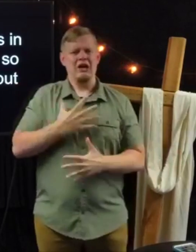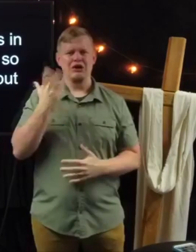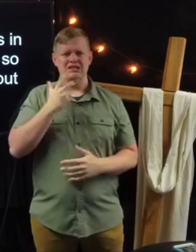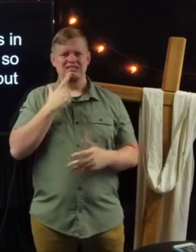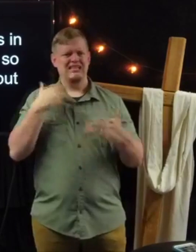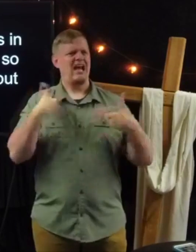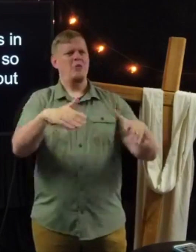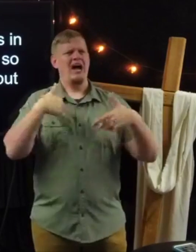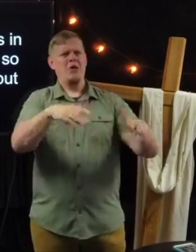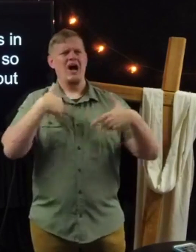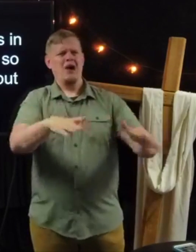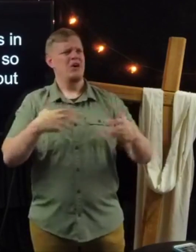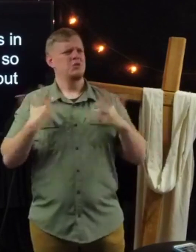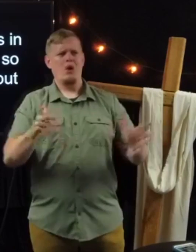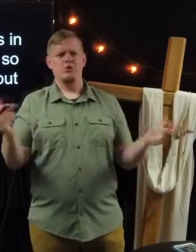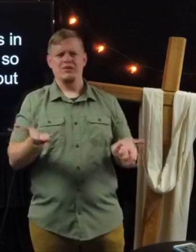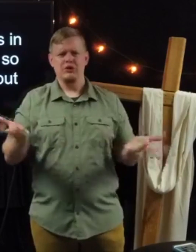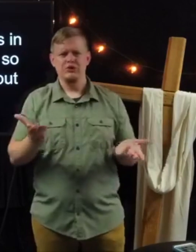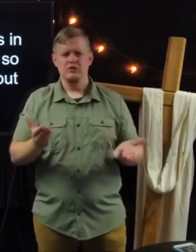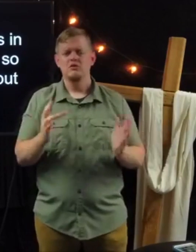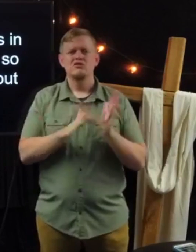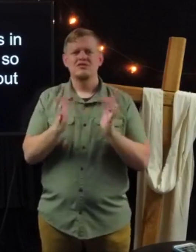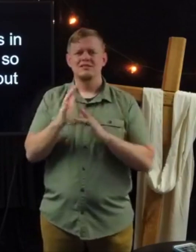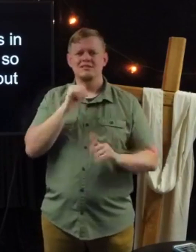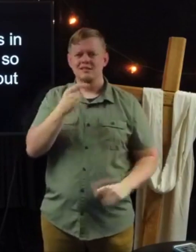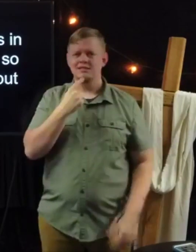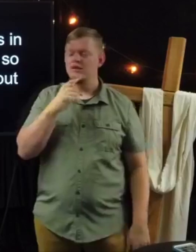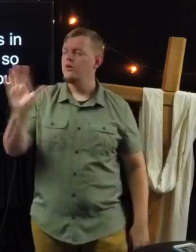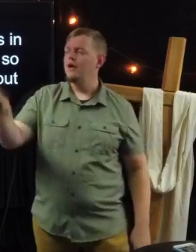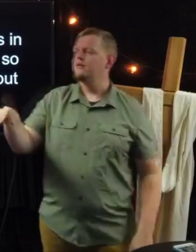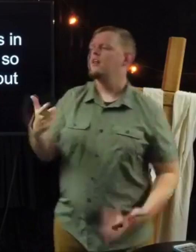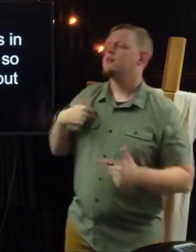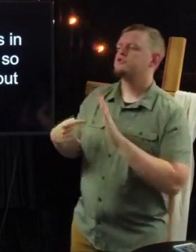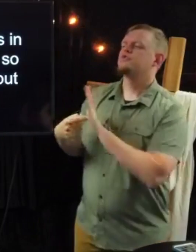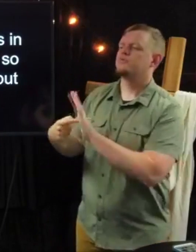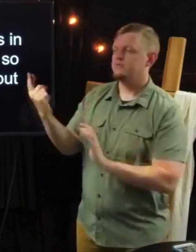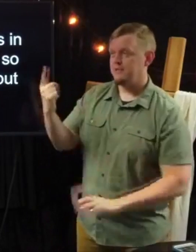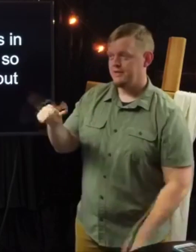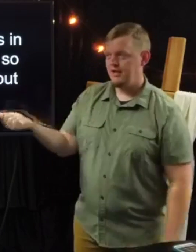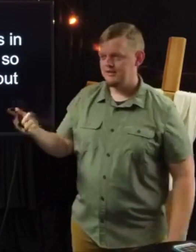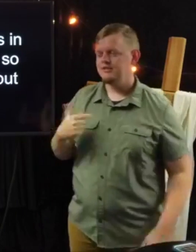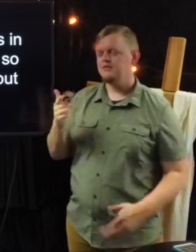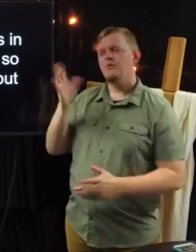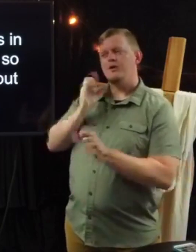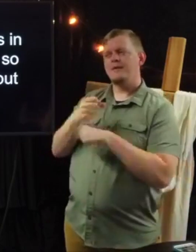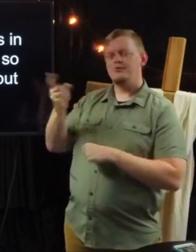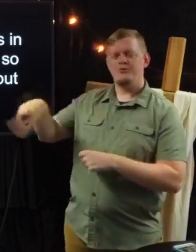People are scared. They say, get away, leave. We don't want you here. And Jesus did not say, okay, well, let me show you something else. I'll make